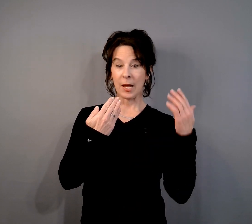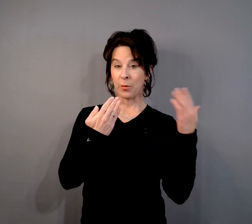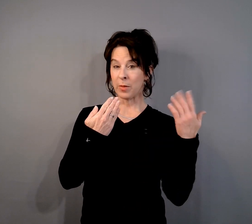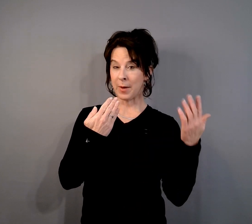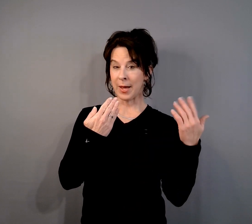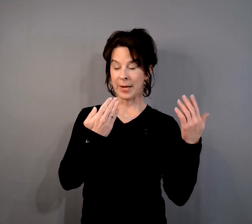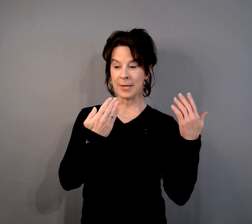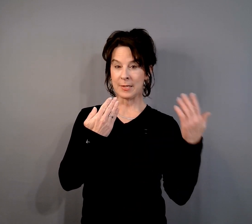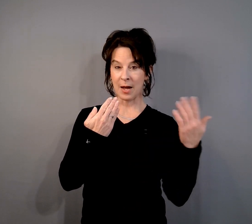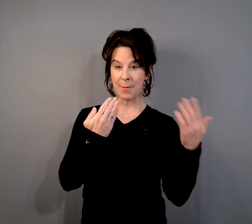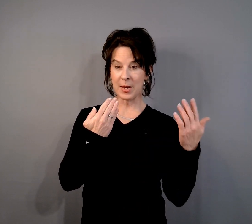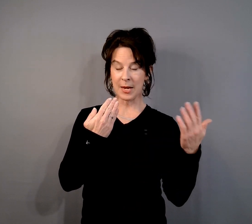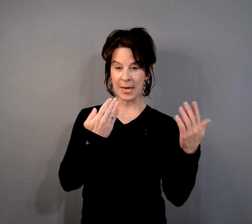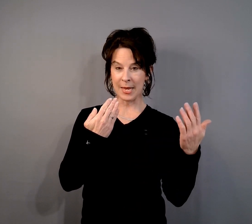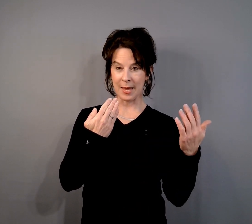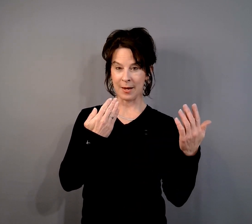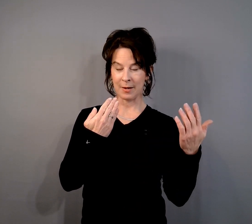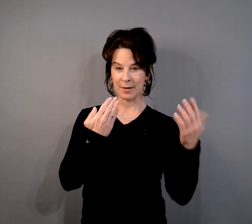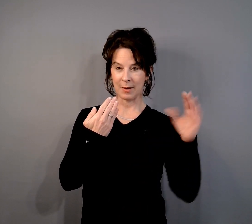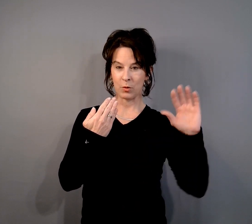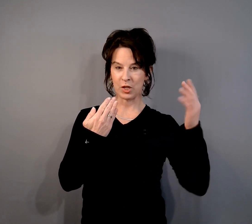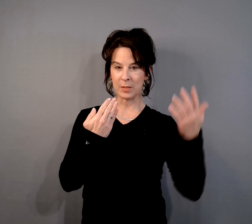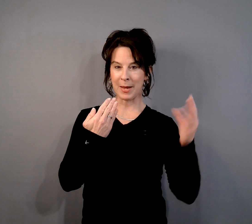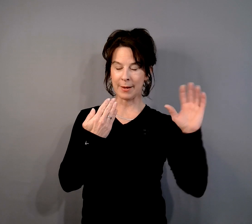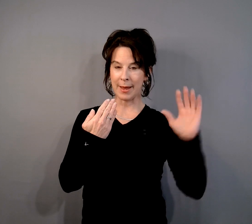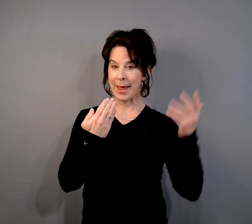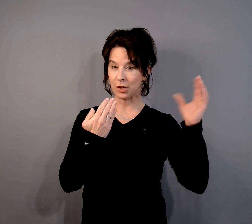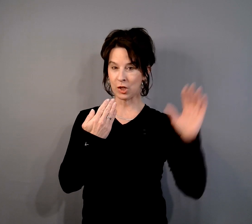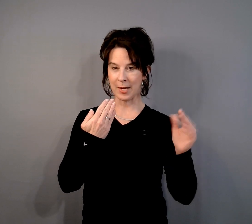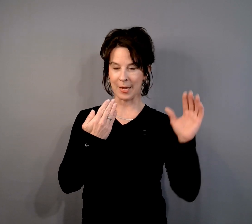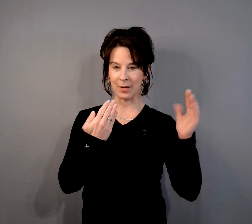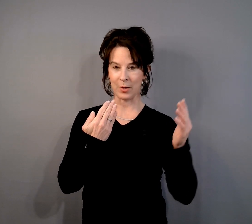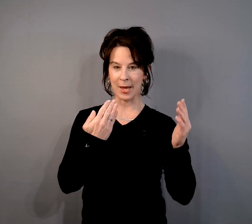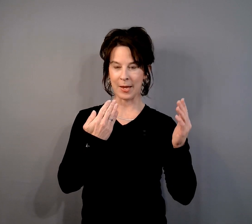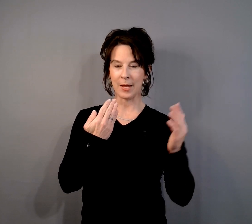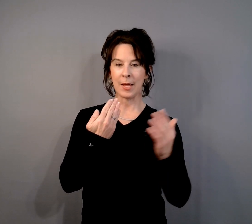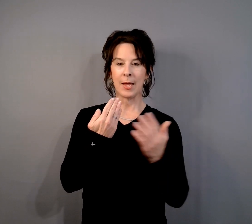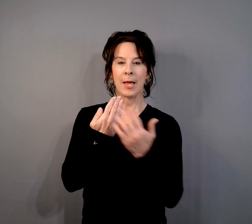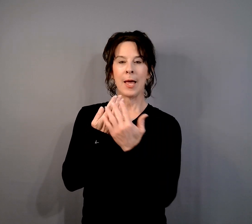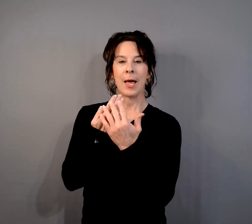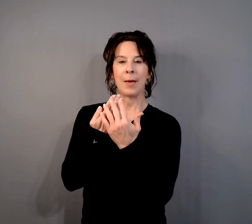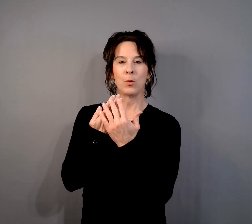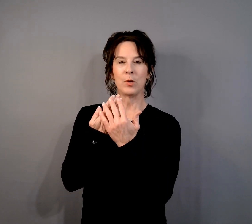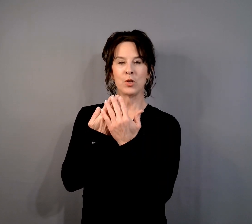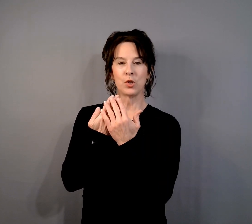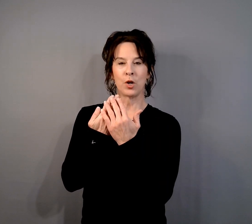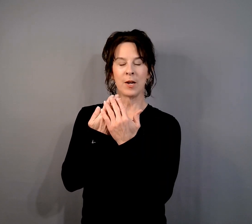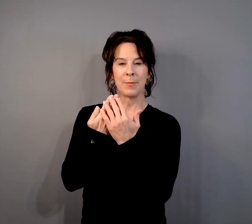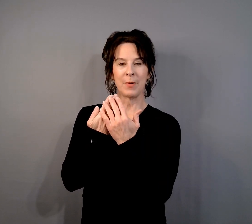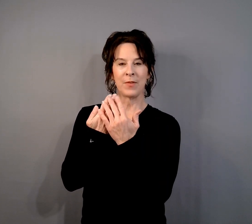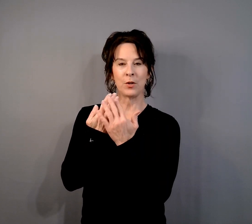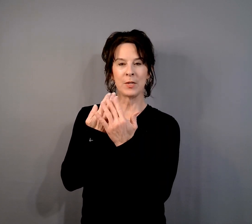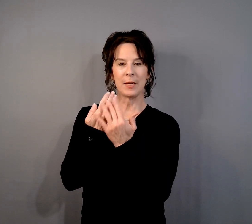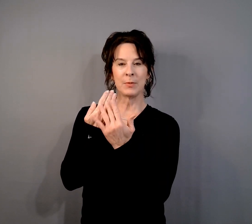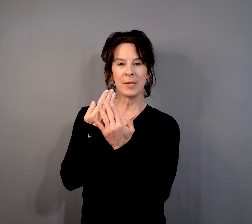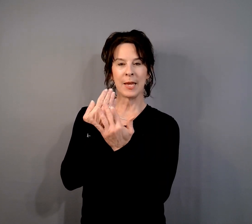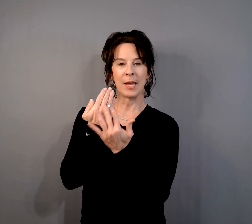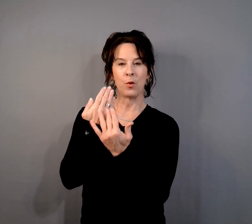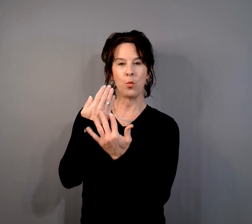with my dominant hand, which is my action hand, okay, I'm going to start at my fingertips and